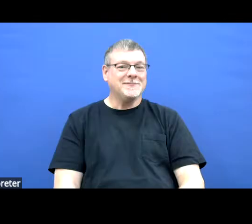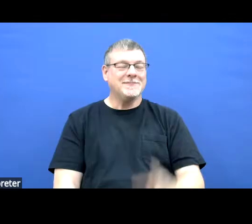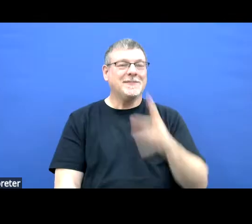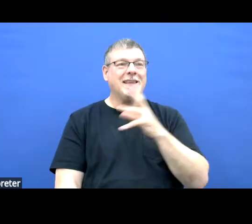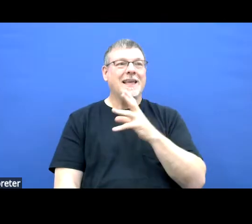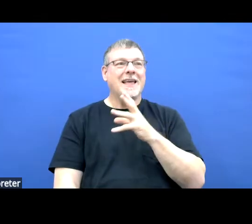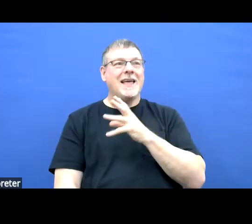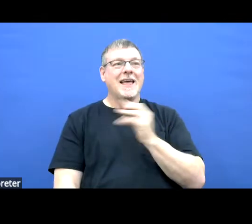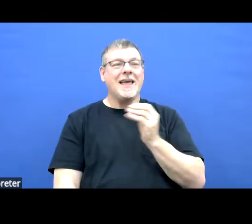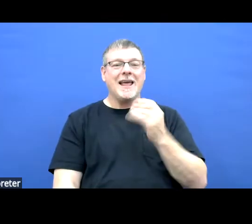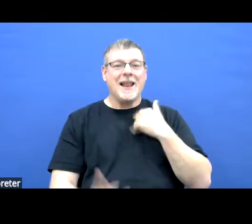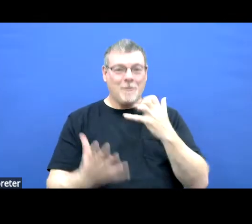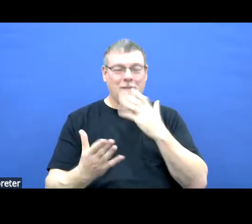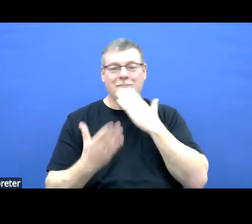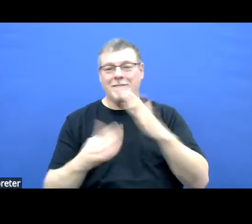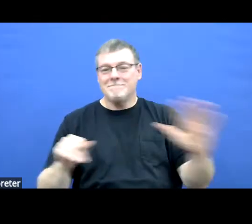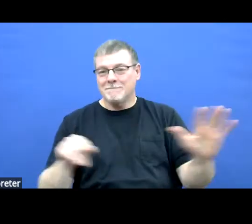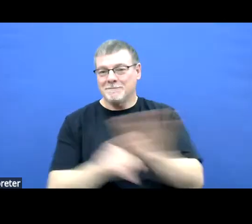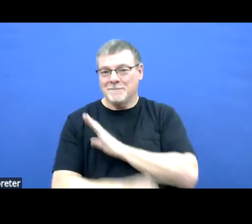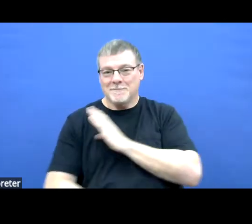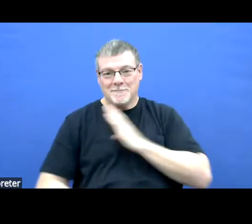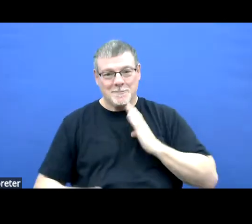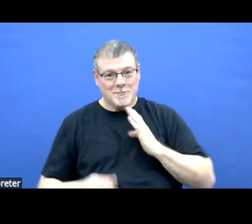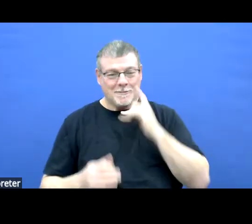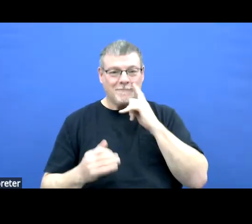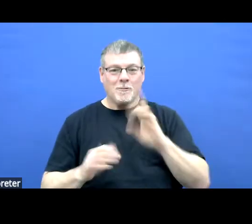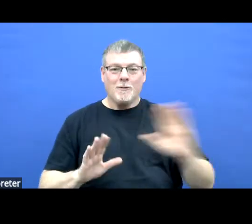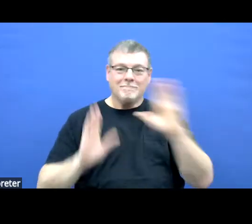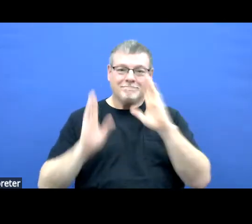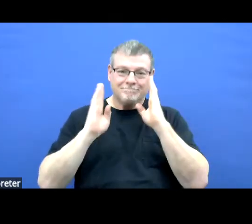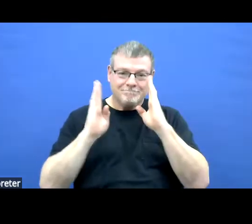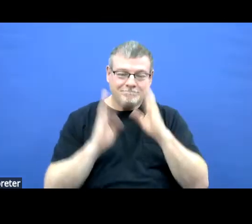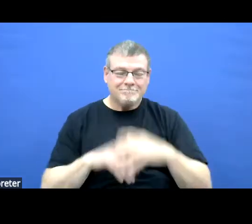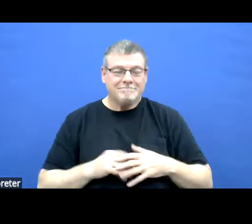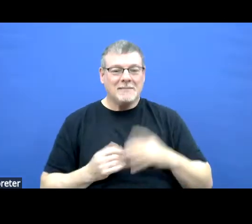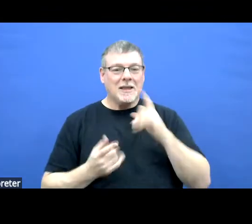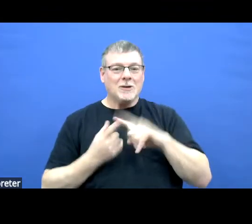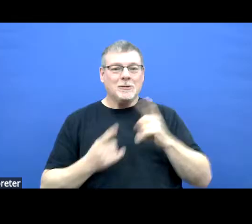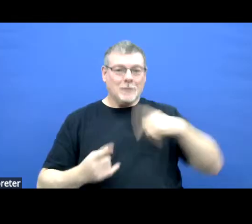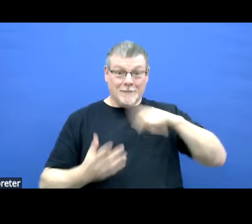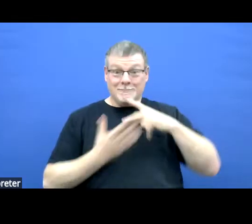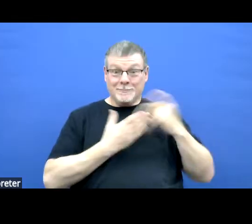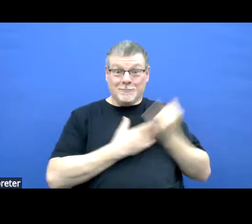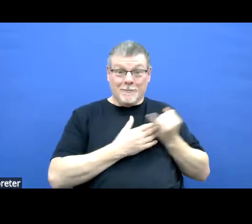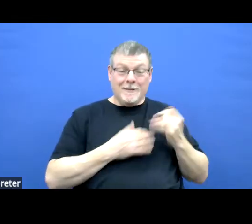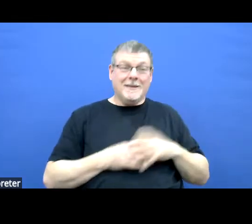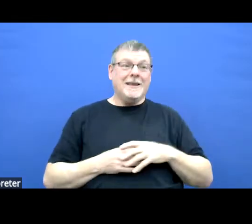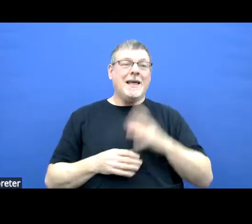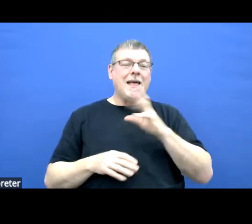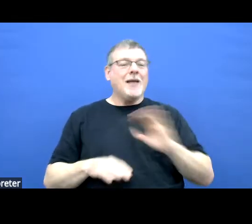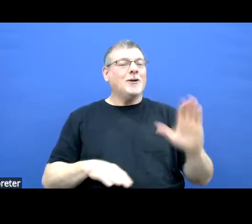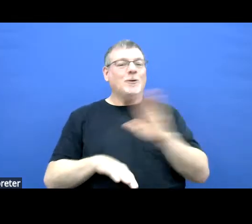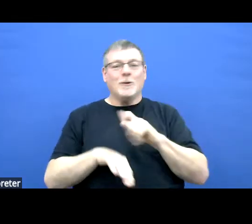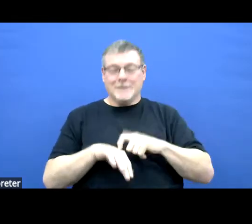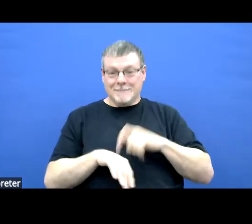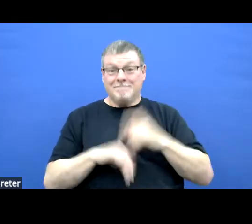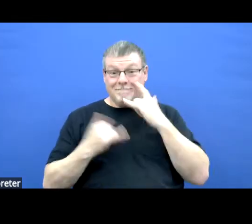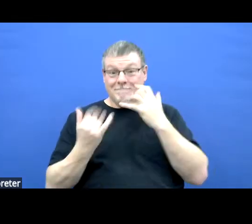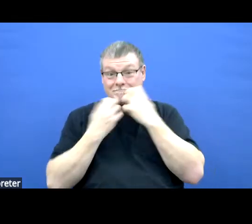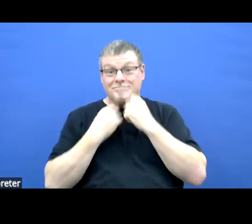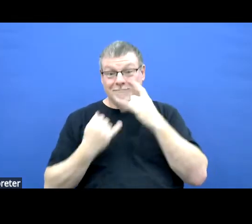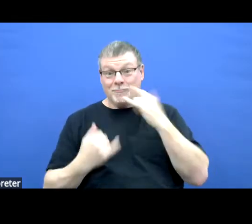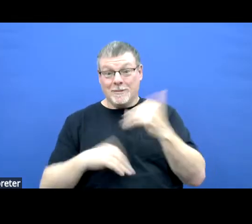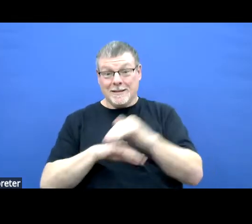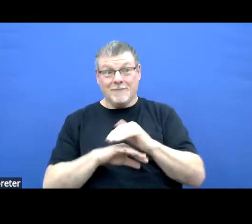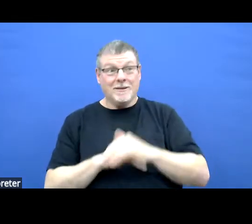like to thank the entire board for their attention to our project and your time this evening and